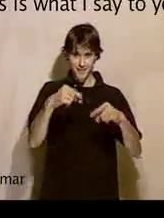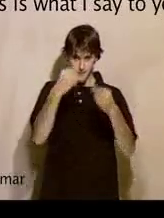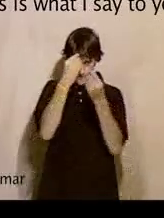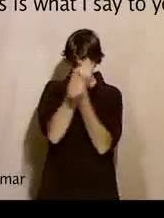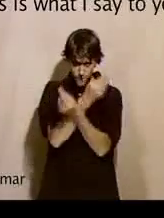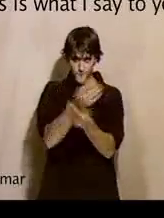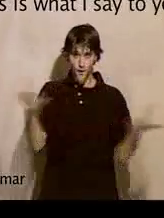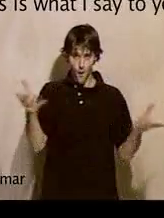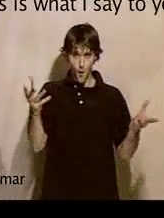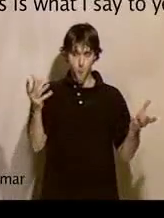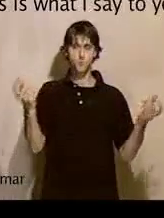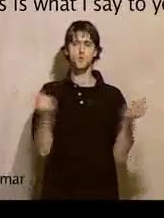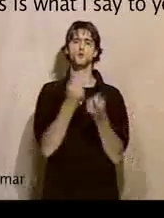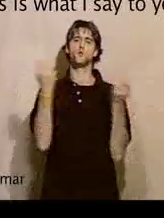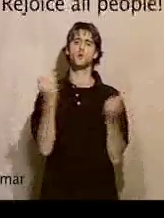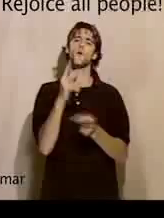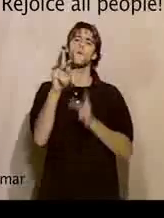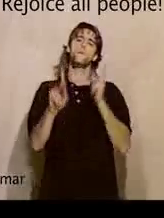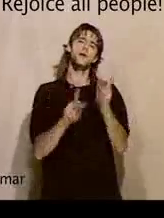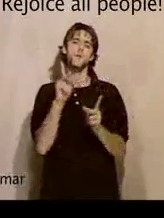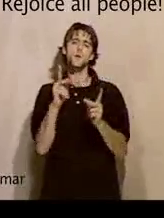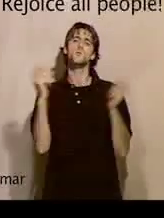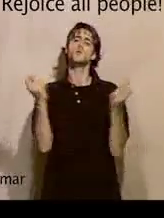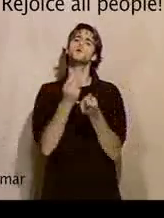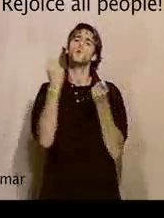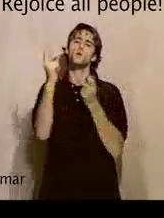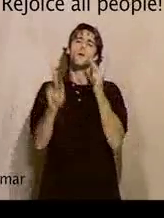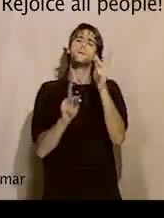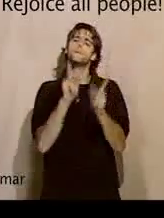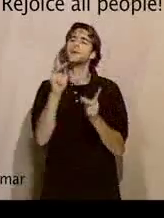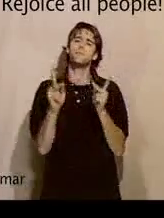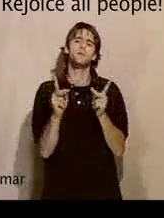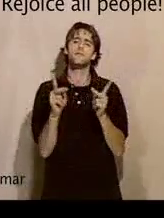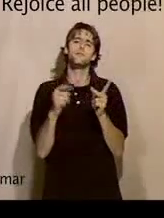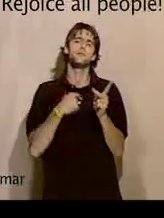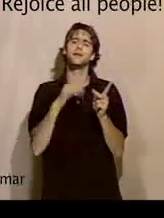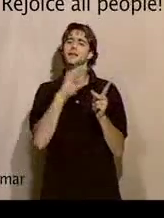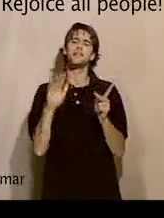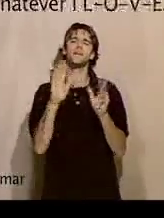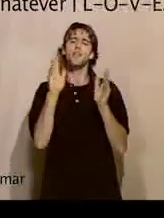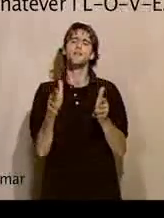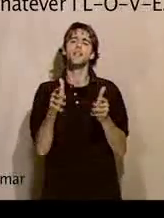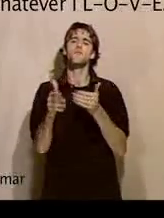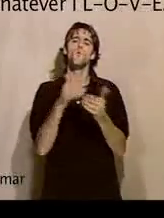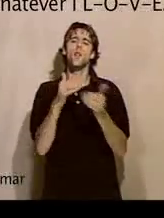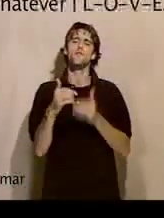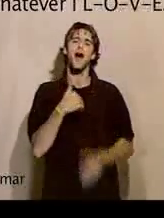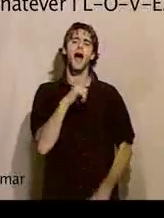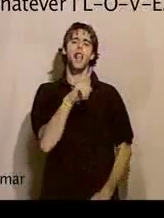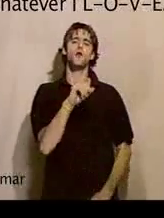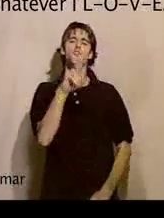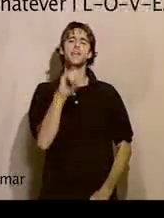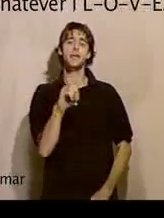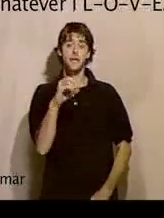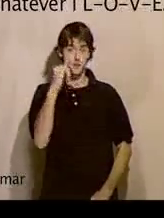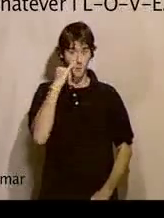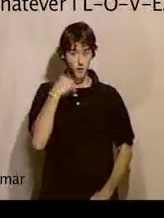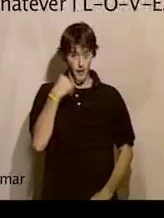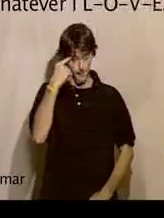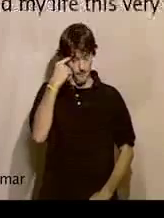I say to you. Rejoice, all people, rejoice, all people. I will never leave, whatever I'll leave. If I didn't